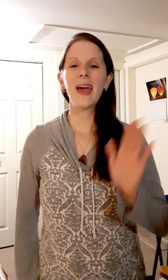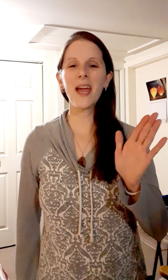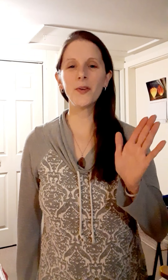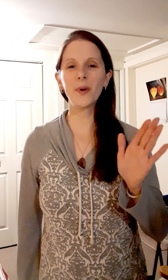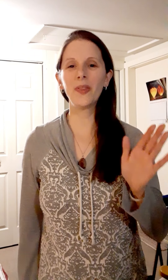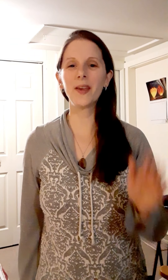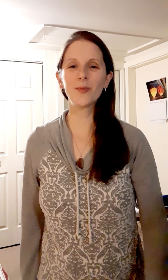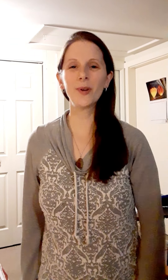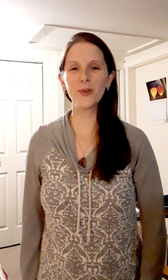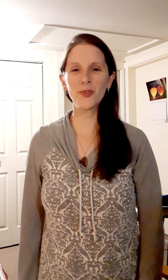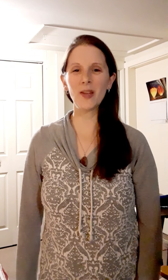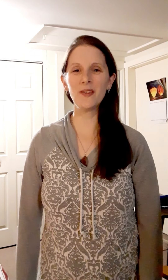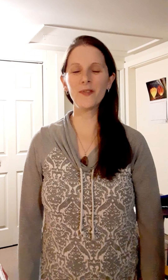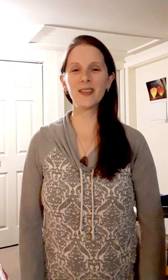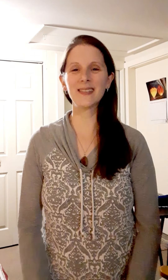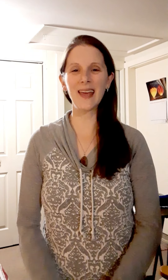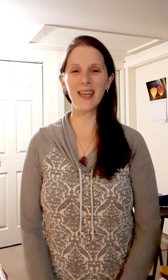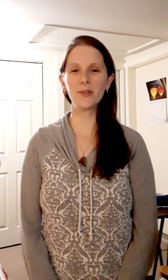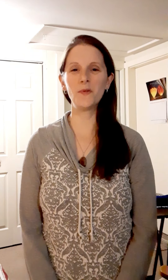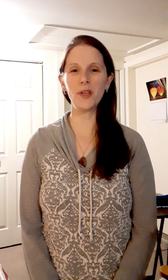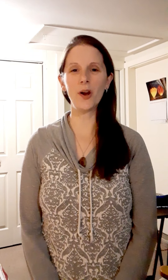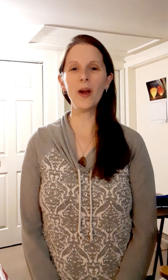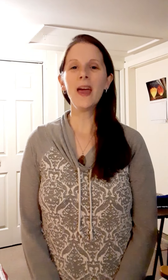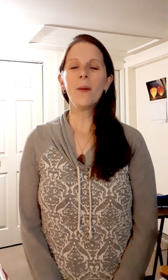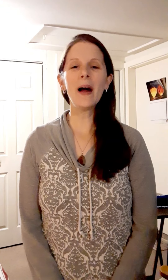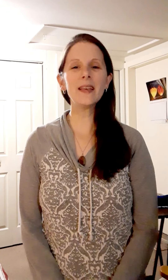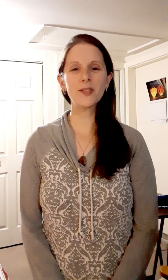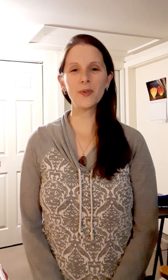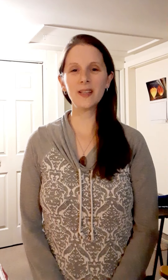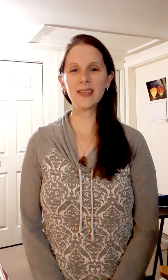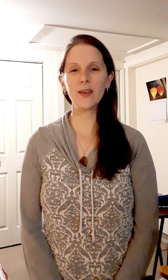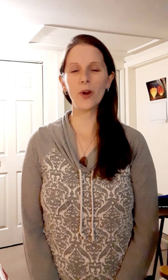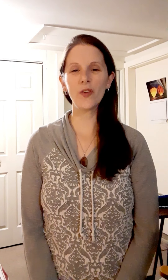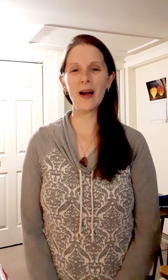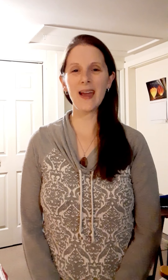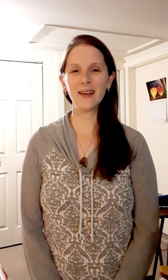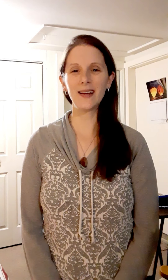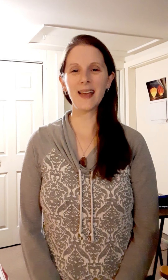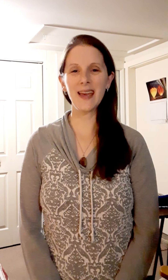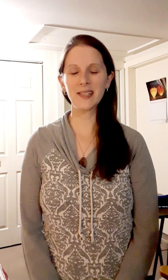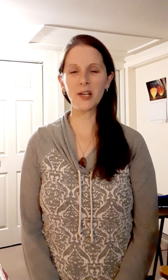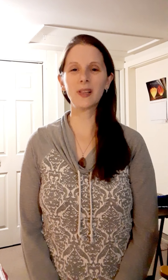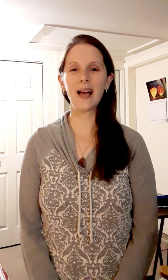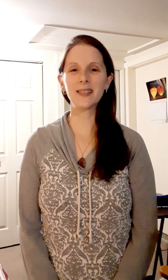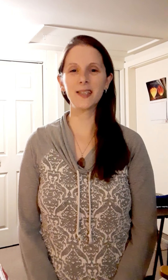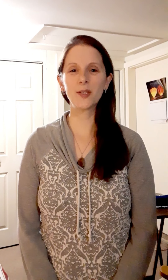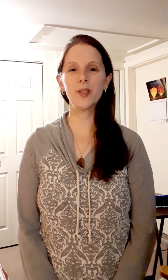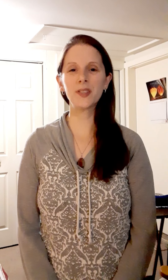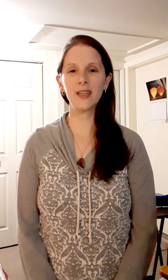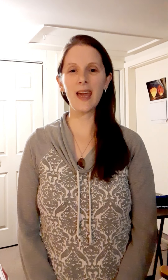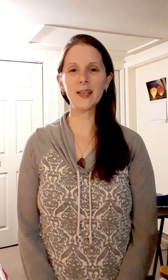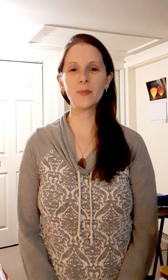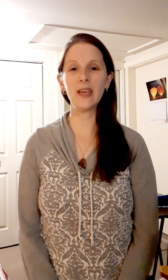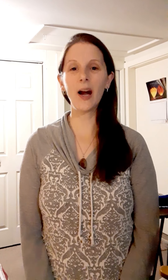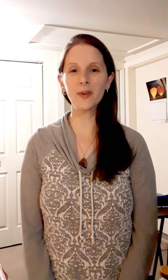Hey everyone, thanks so much for joining me for this sign language video. My students in one of my ASL classes recently asked me how to